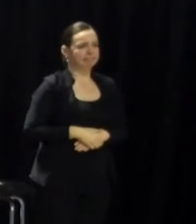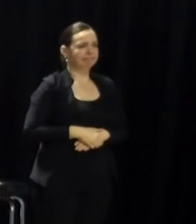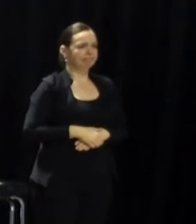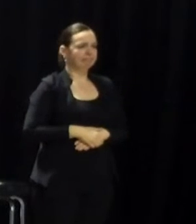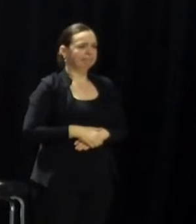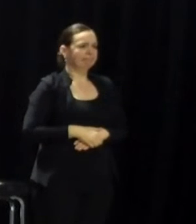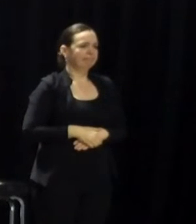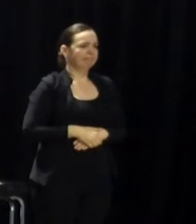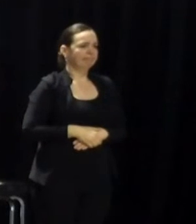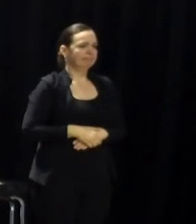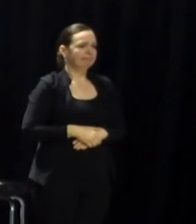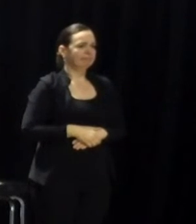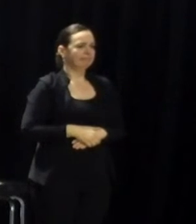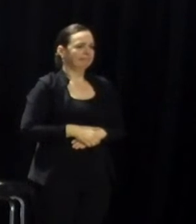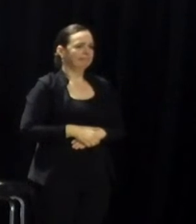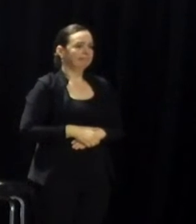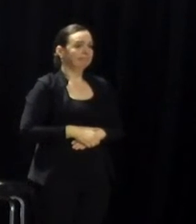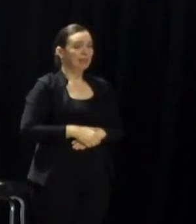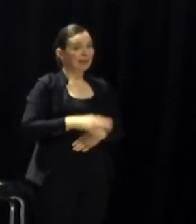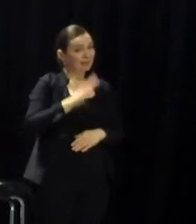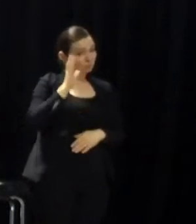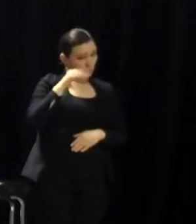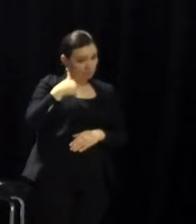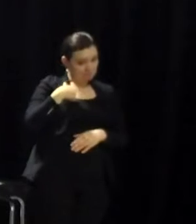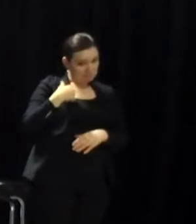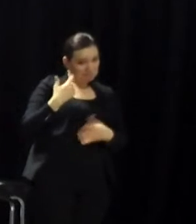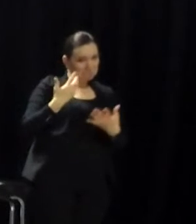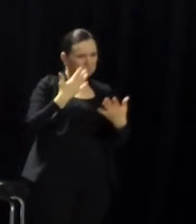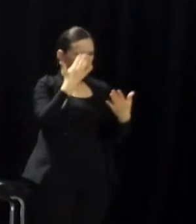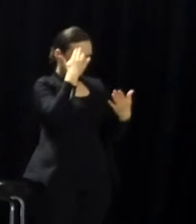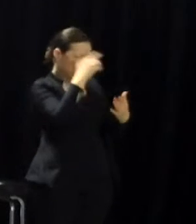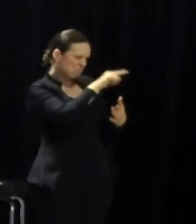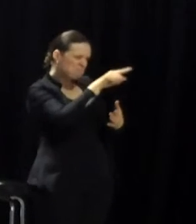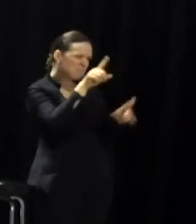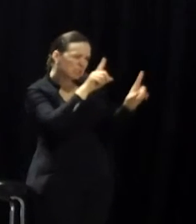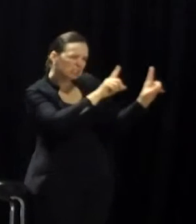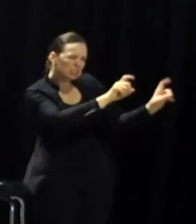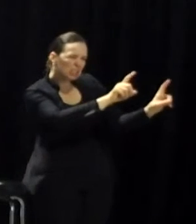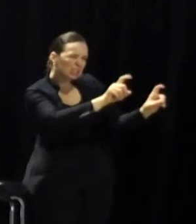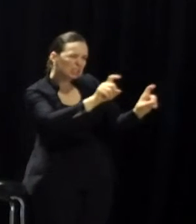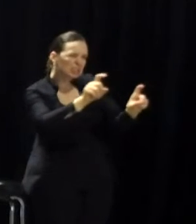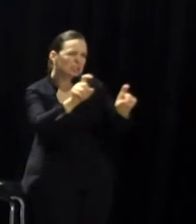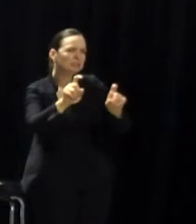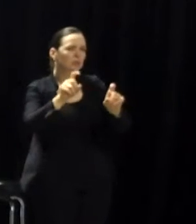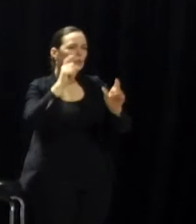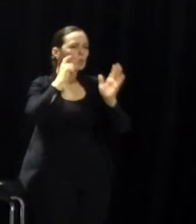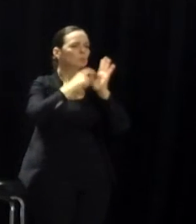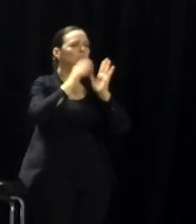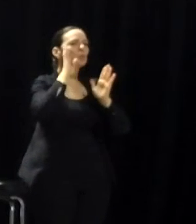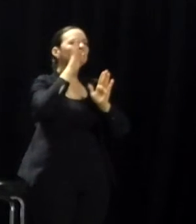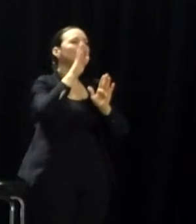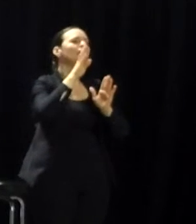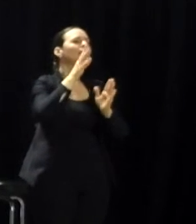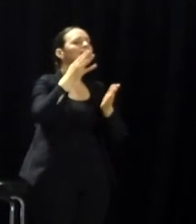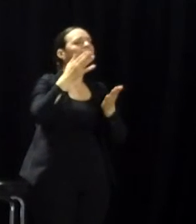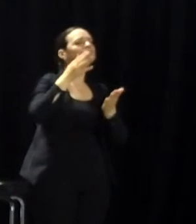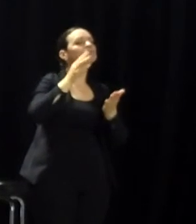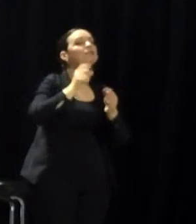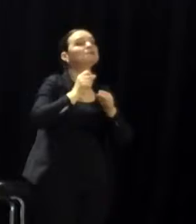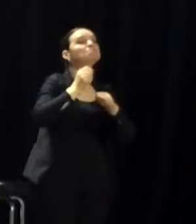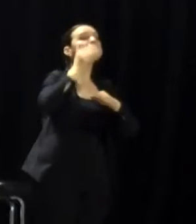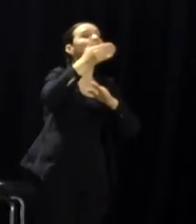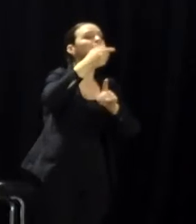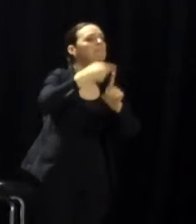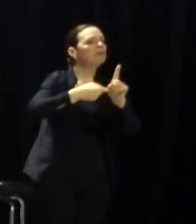testing in the schools over the next month, we'll see very low positive rates because